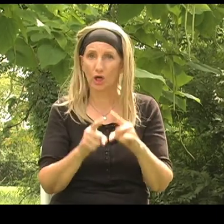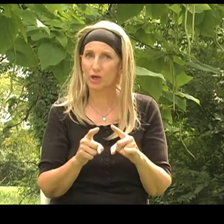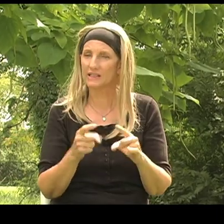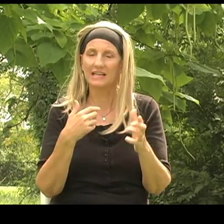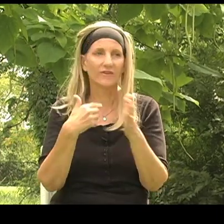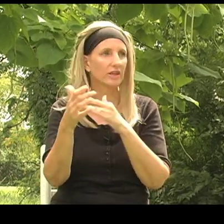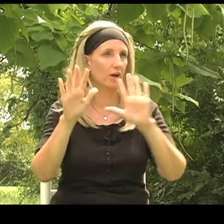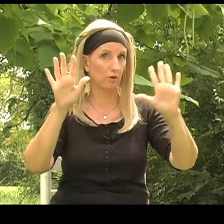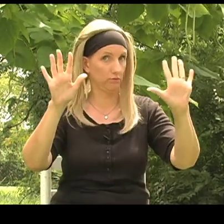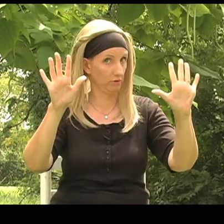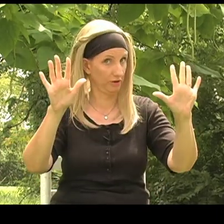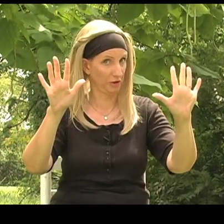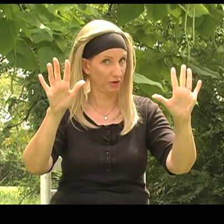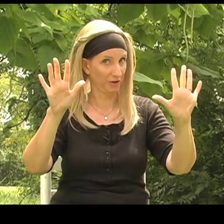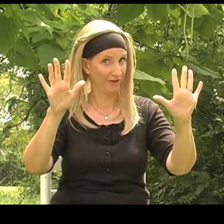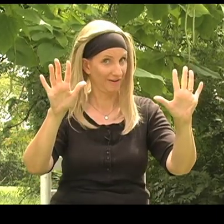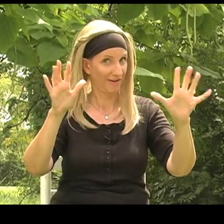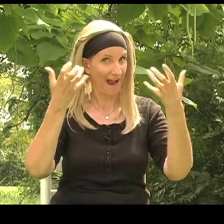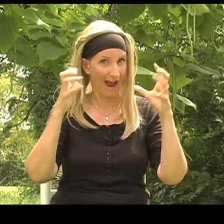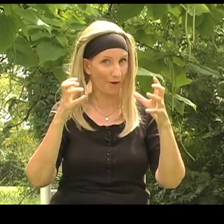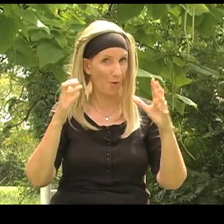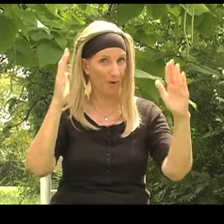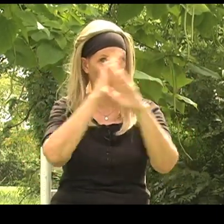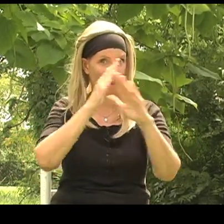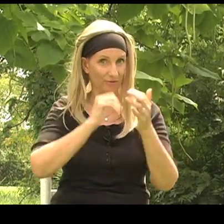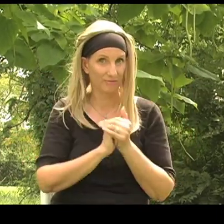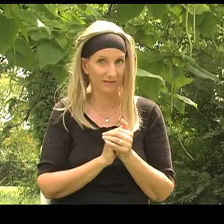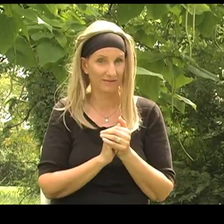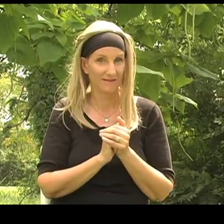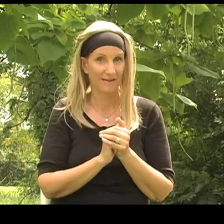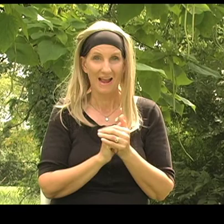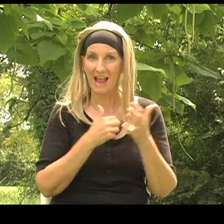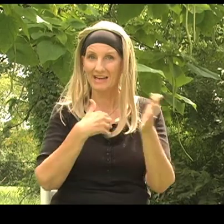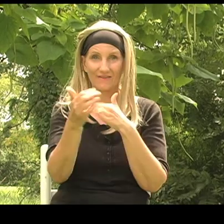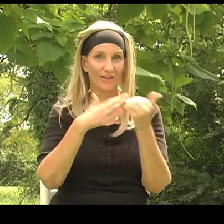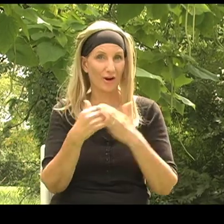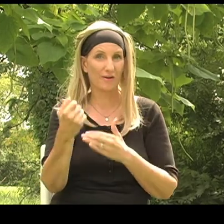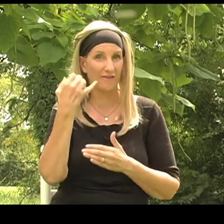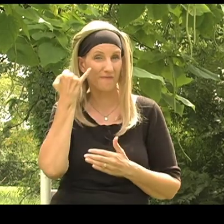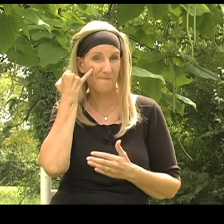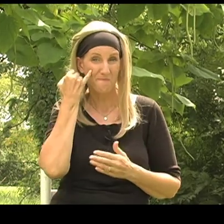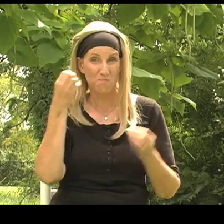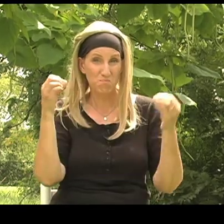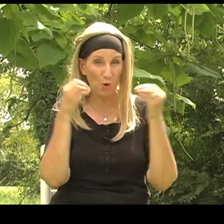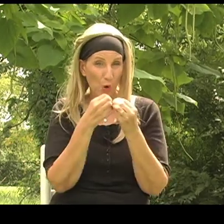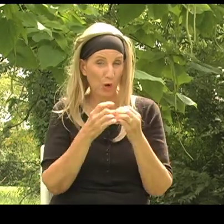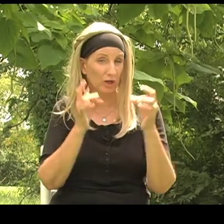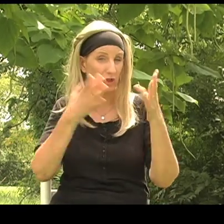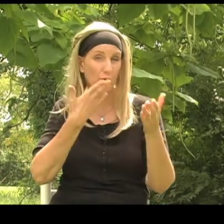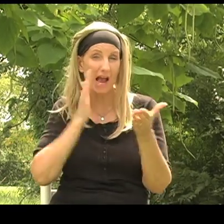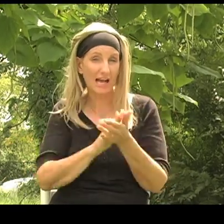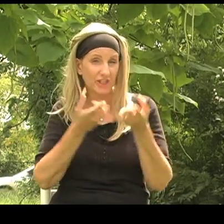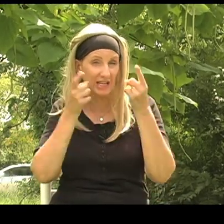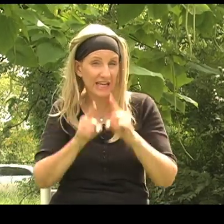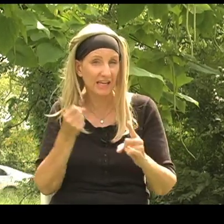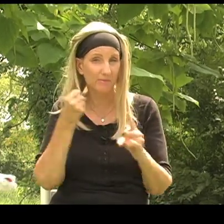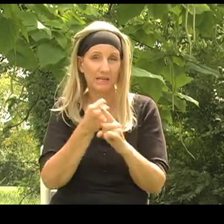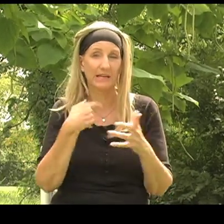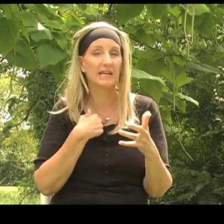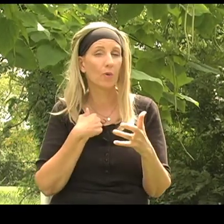occurs, even though I don't want problems, and even though if more tragedy hit me, it would